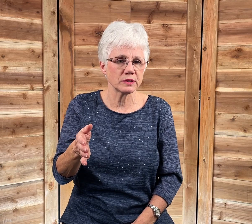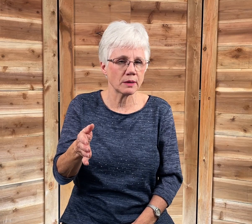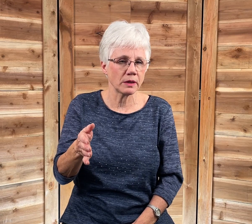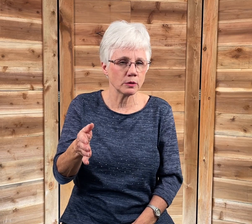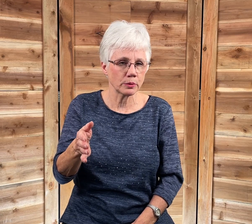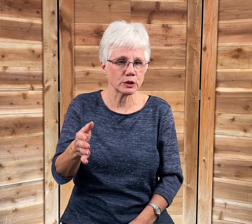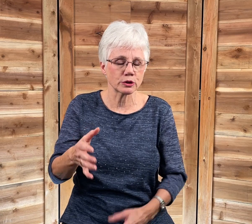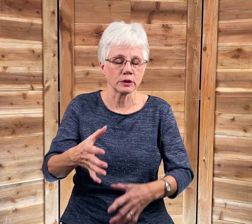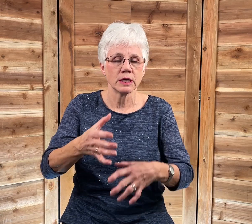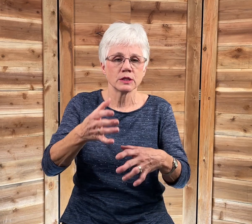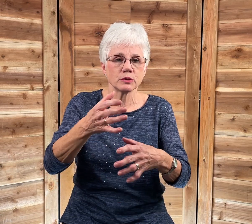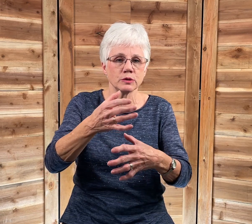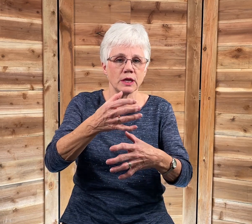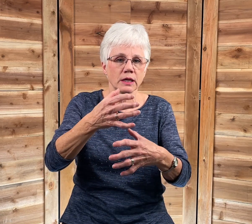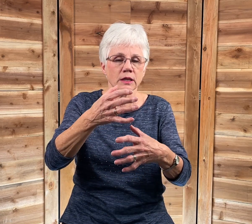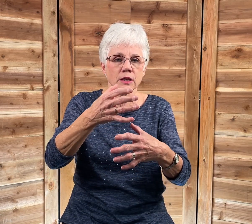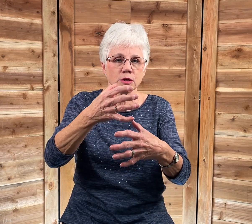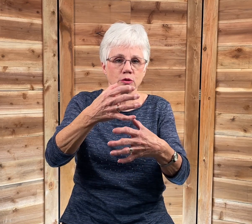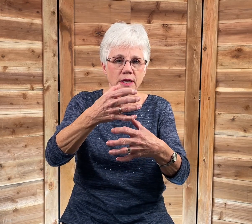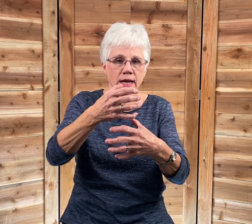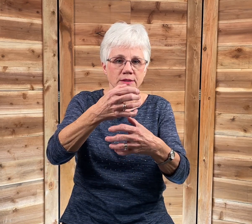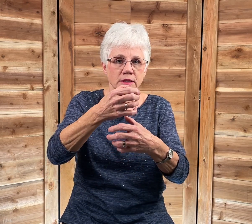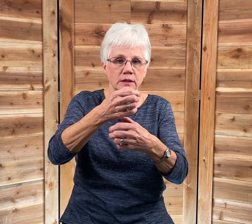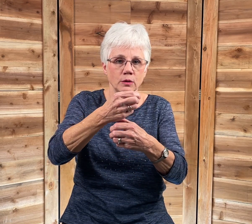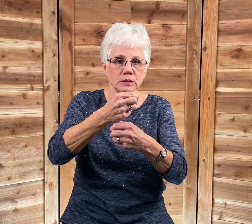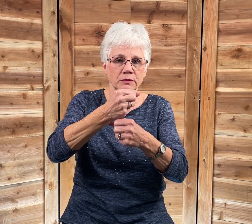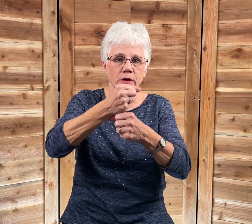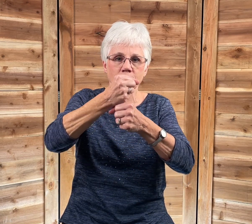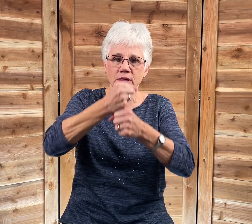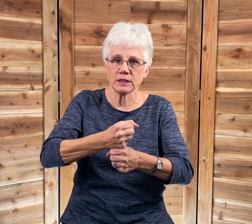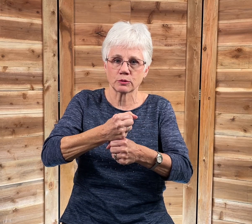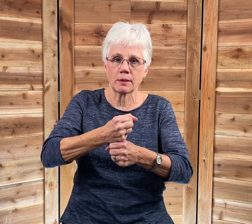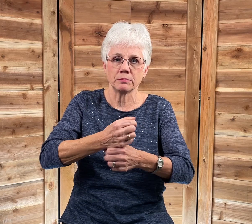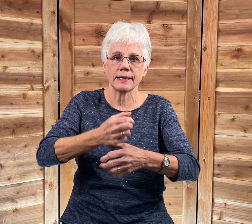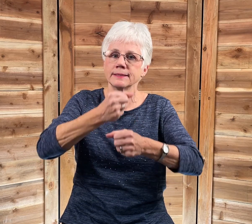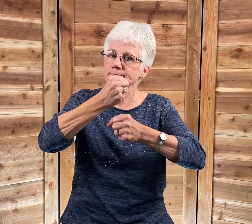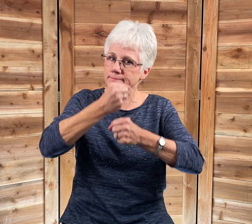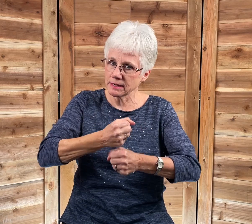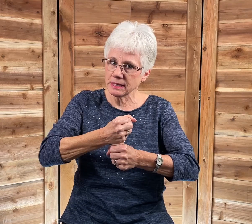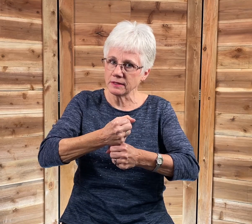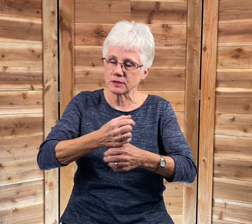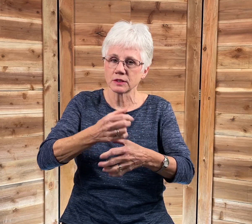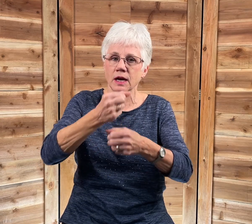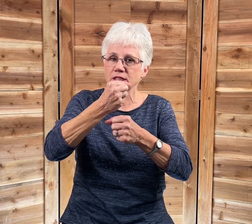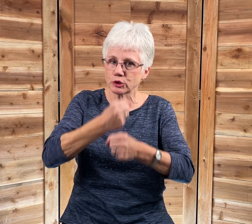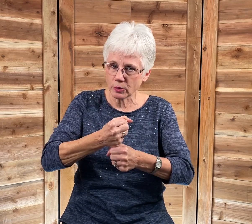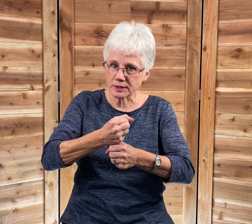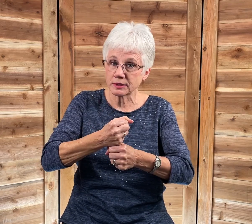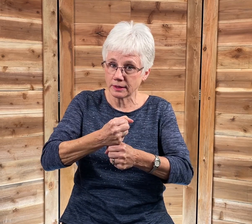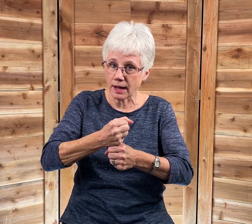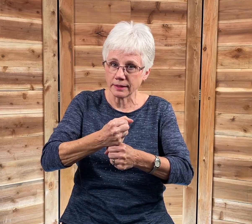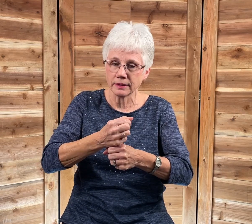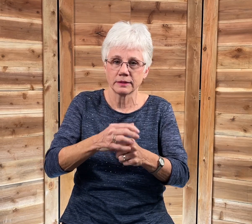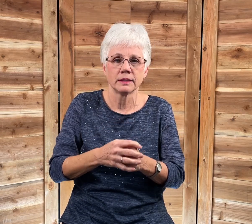trust in something, you're pretty sure. So you take your hands and close them in front of you and kind of drop them like, I mean this. I